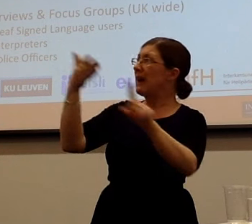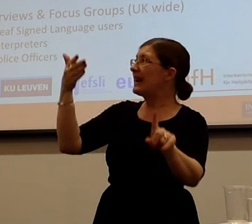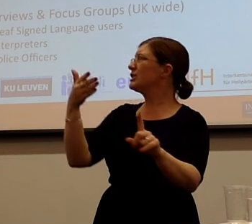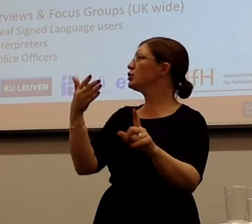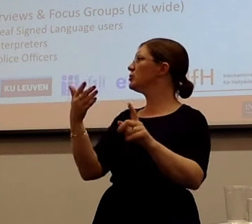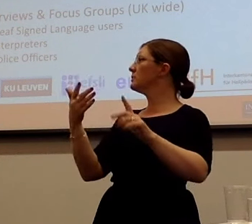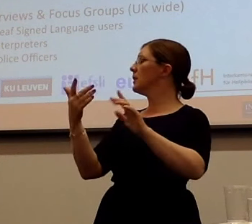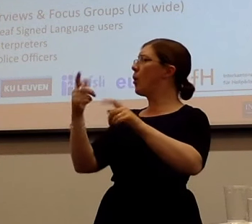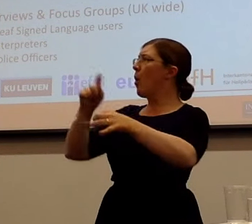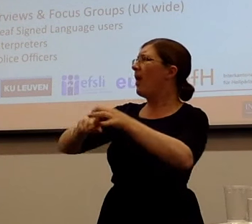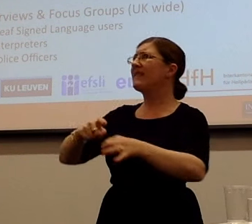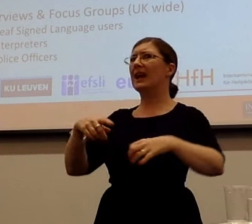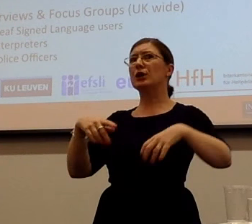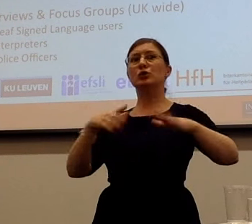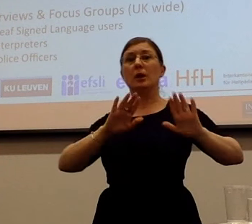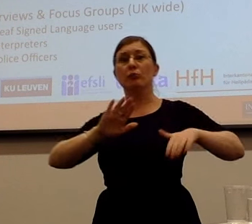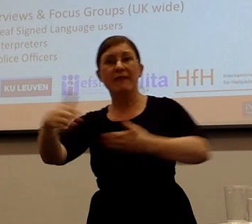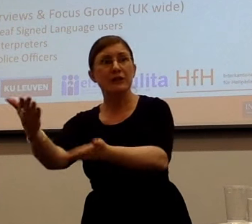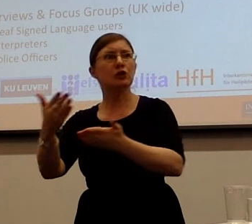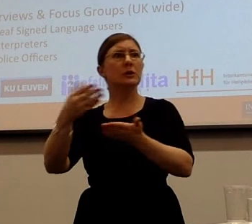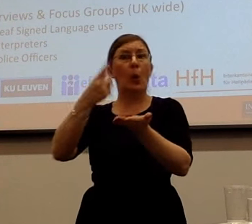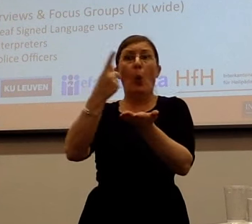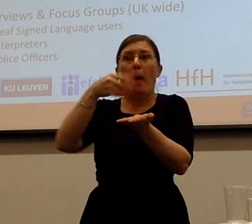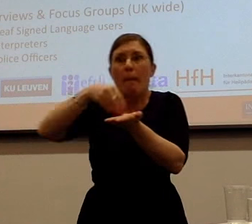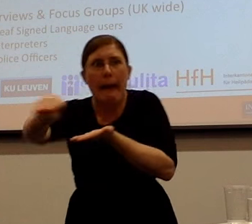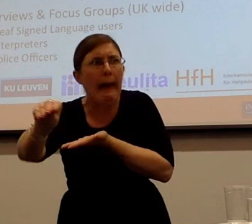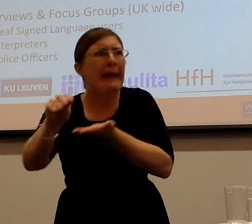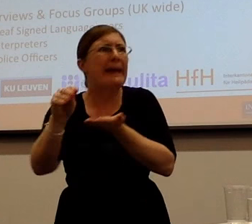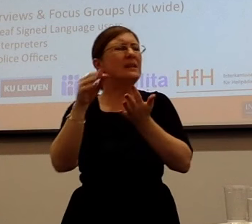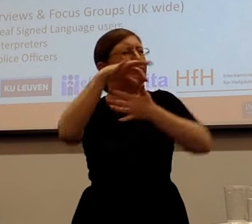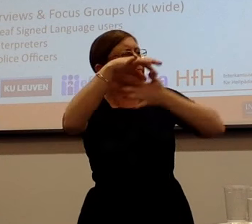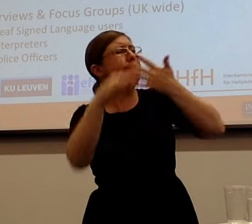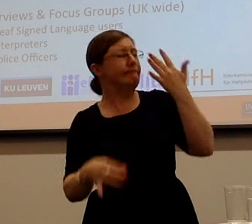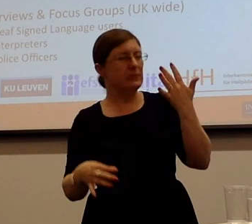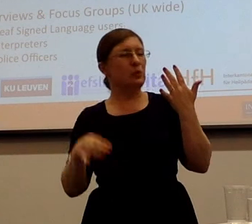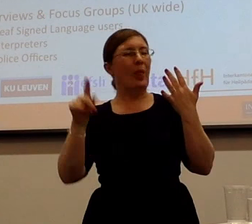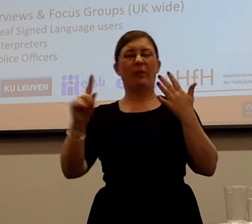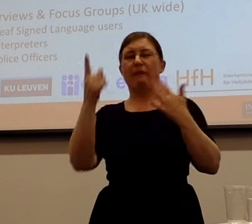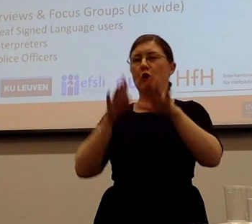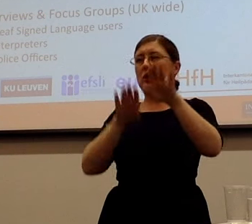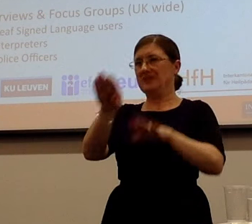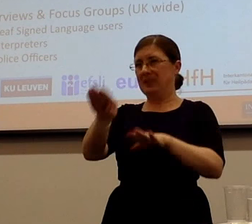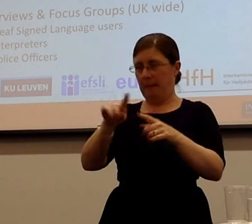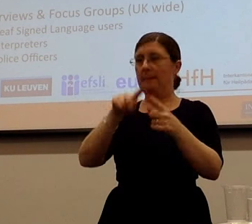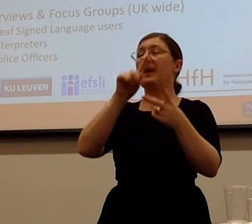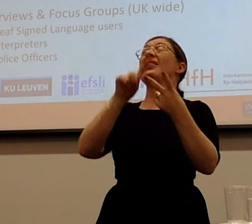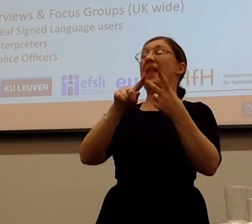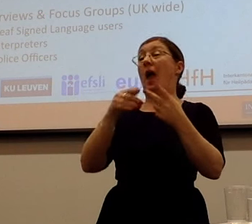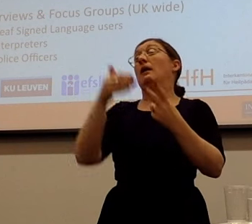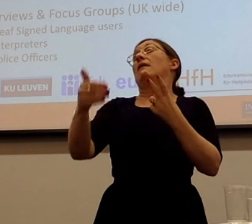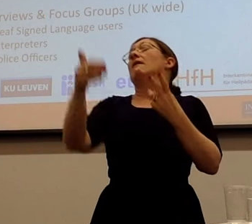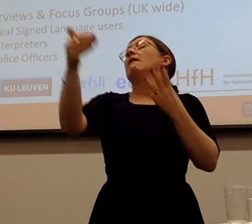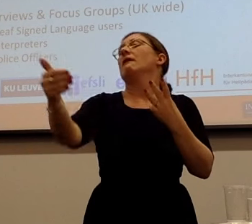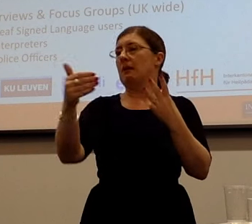interpreters, what provisions like, what are qualifications that people are required to have, who pays for the interpreter, all these sorts of things were included in the